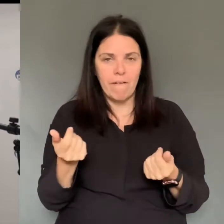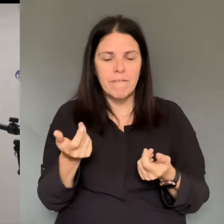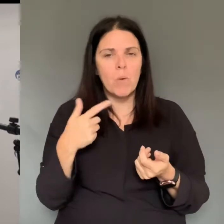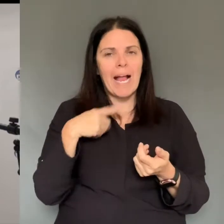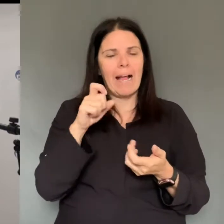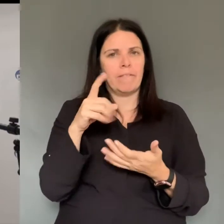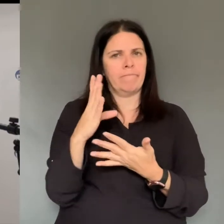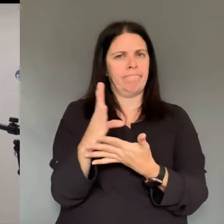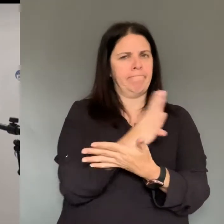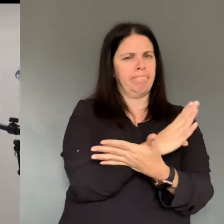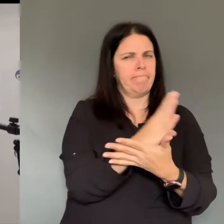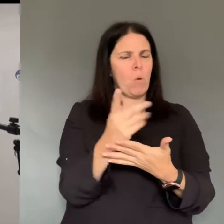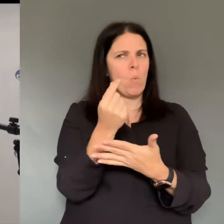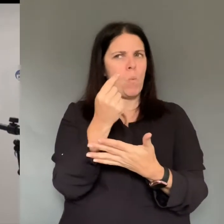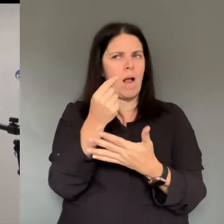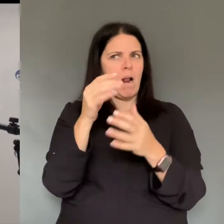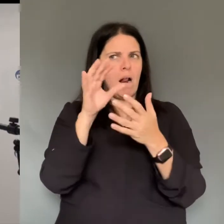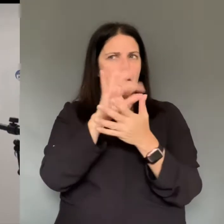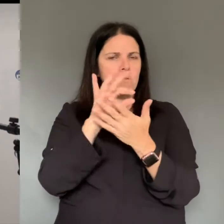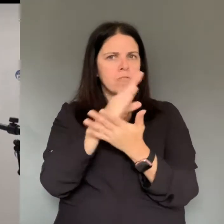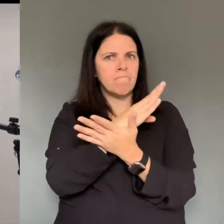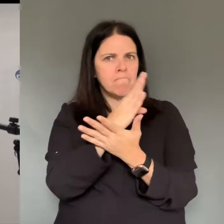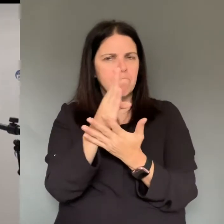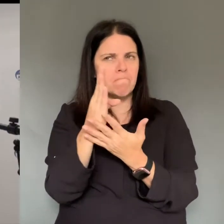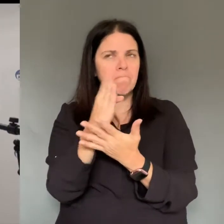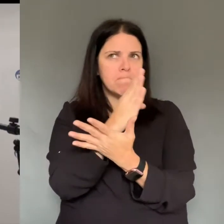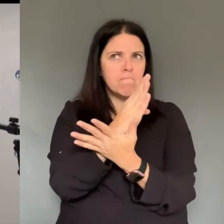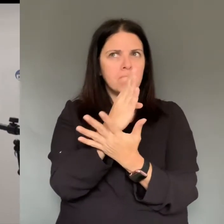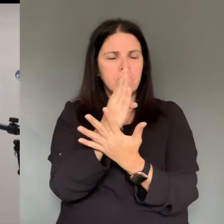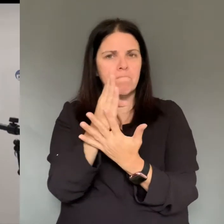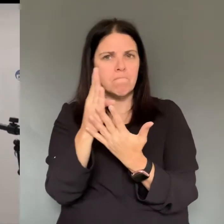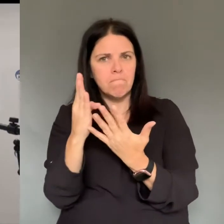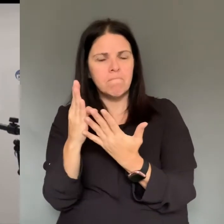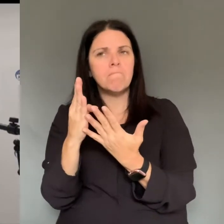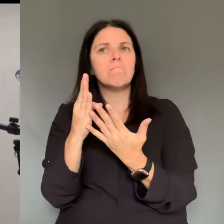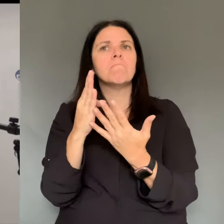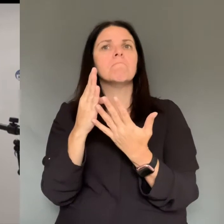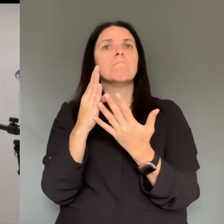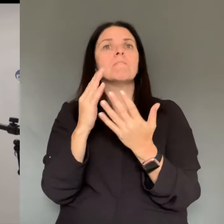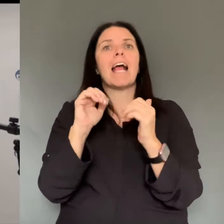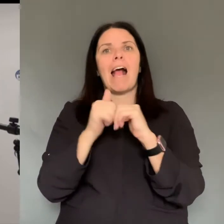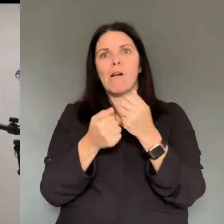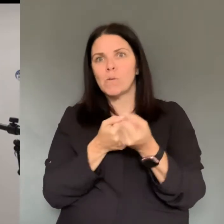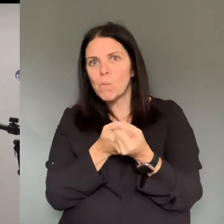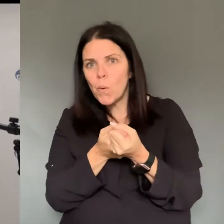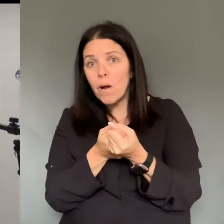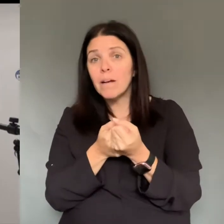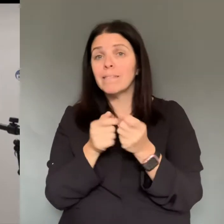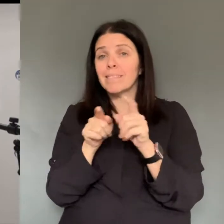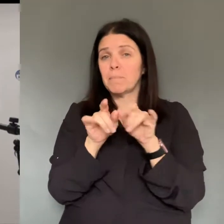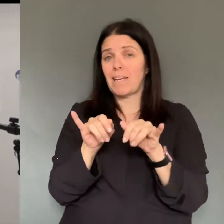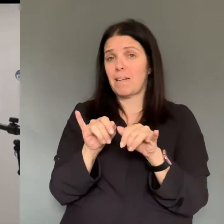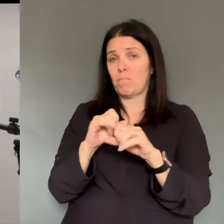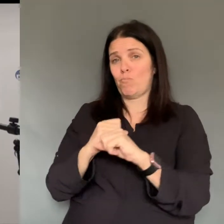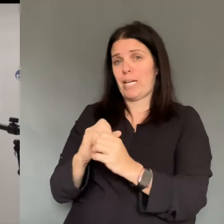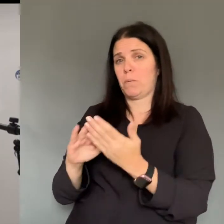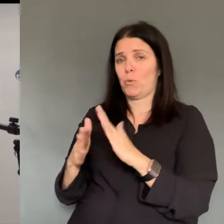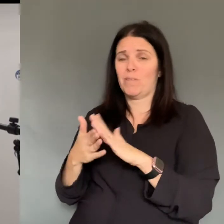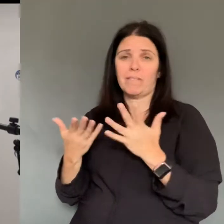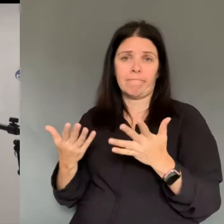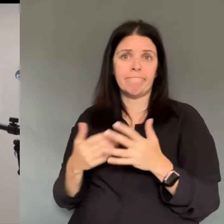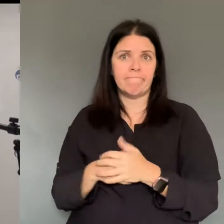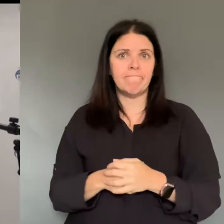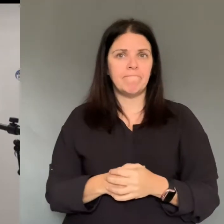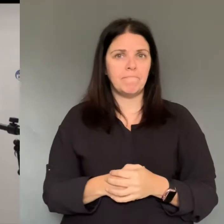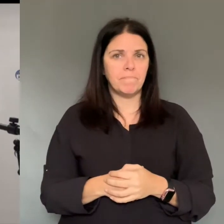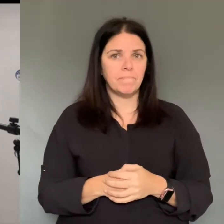just reporting it's in Windsor and Essex County, so it's combined all together. I think it really doesn't make a difference. We don't want to give any false sense